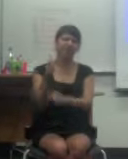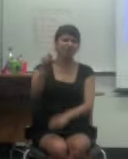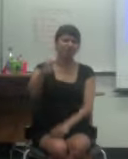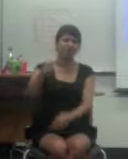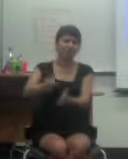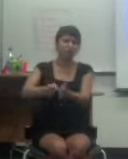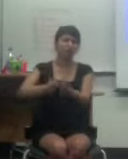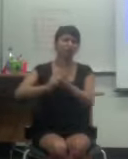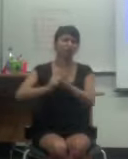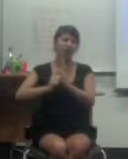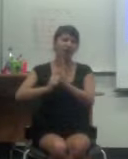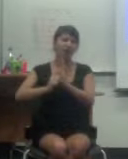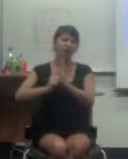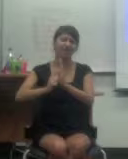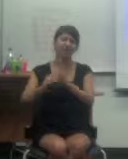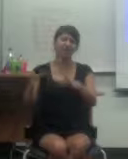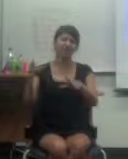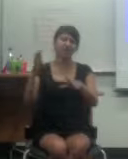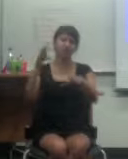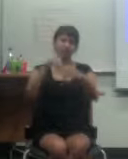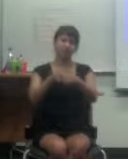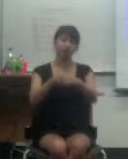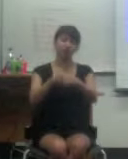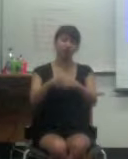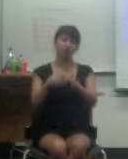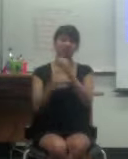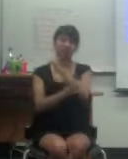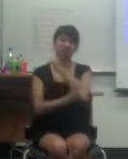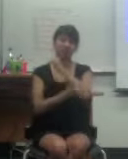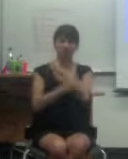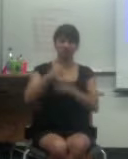to serve the country in which we live in.